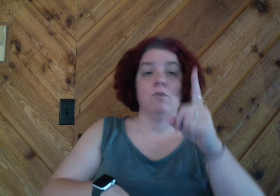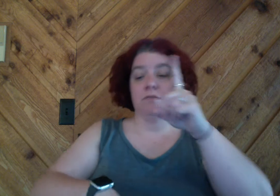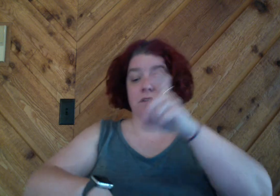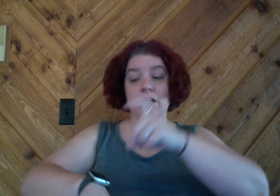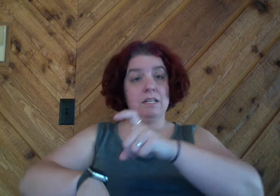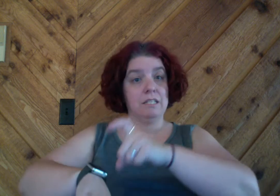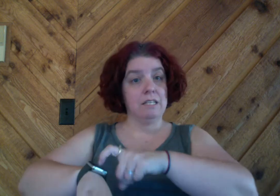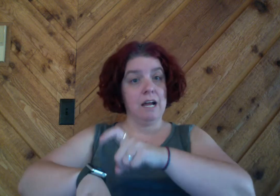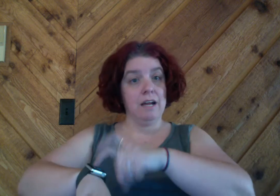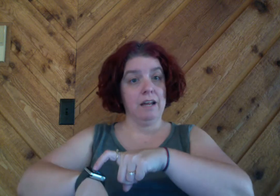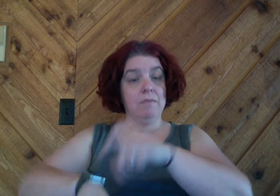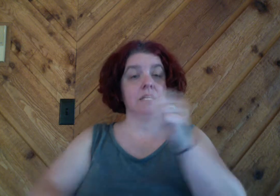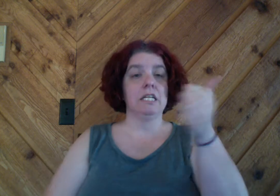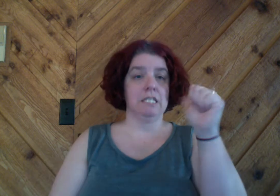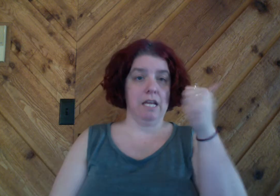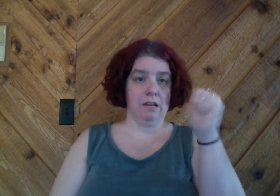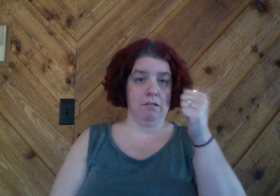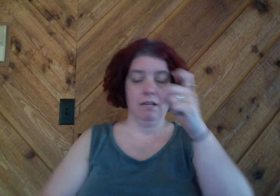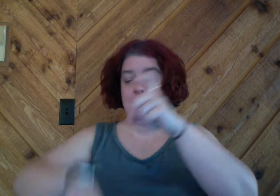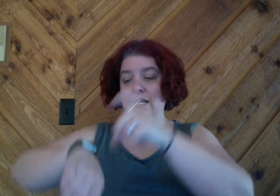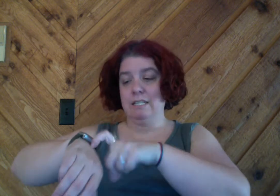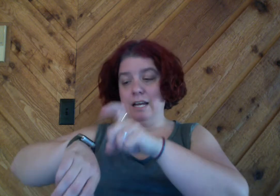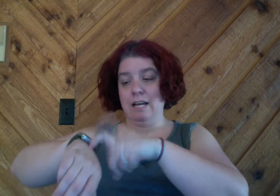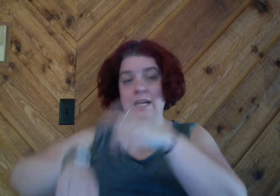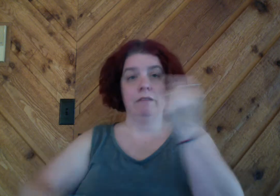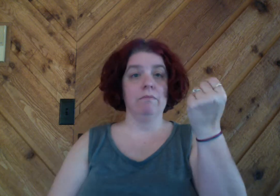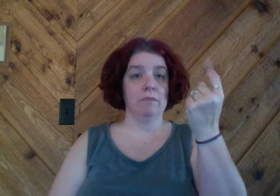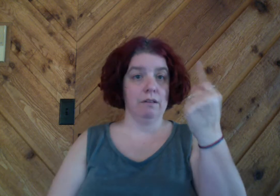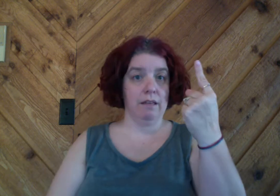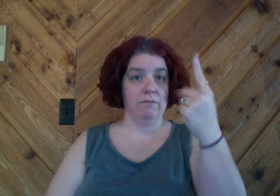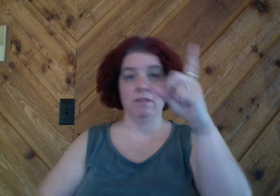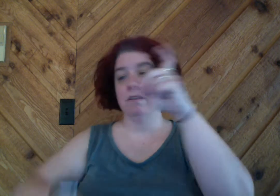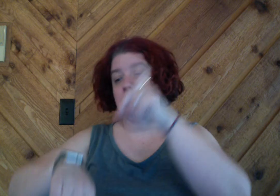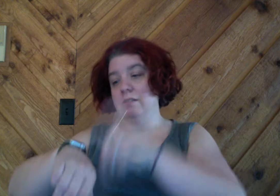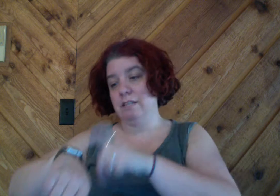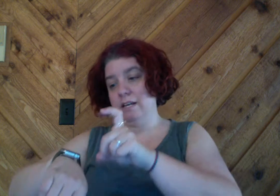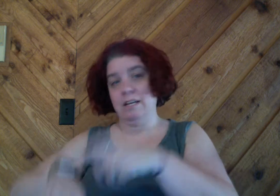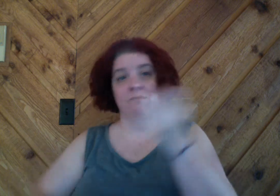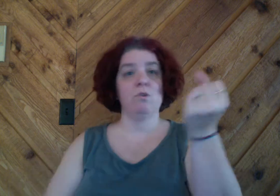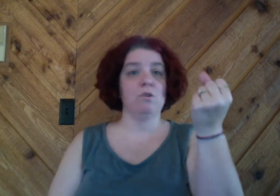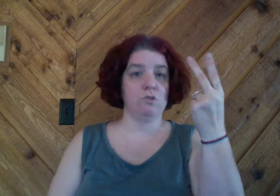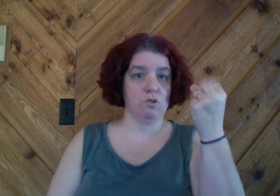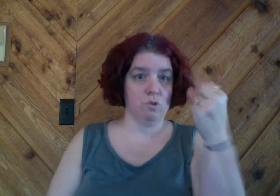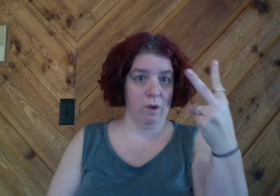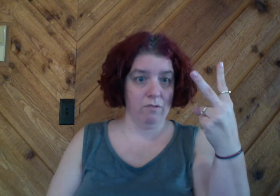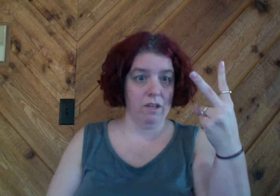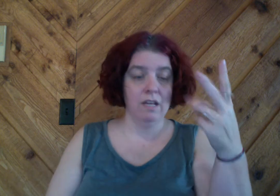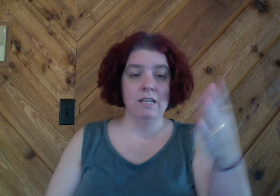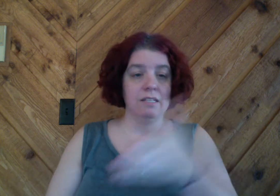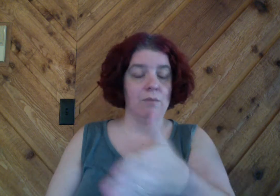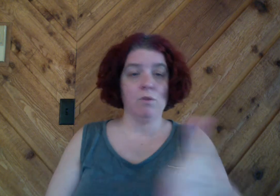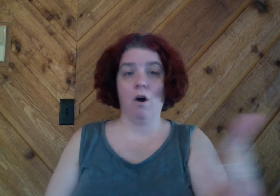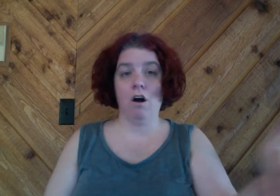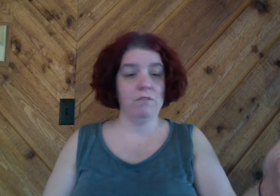to time 10, time 11, time 12. Same with all of